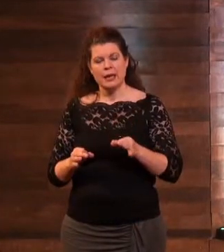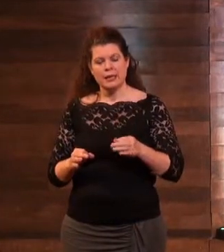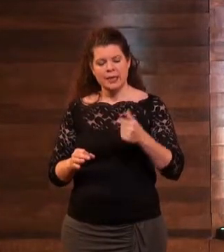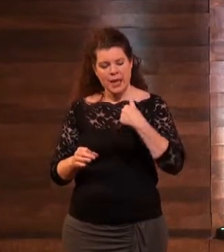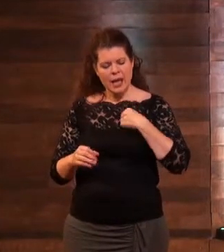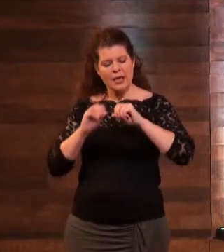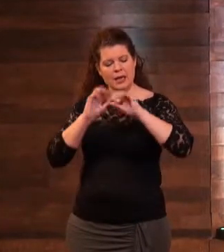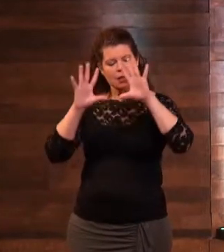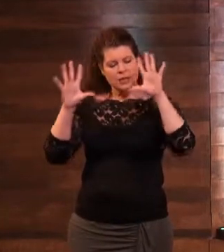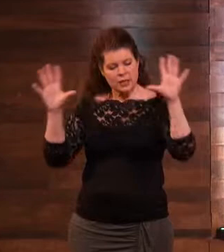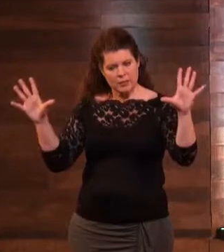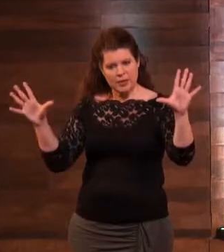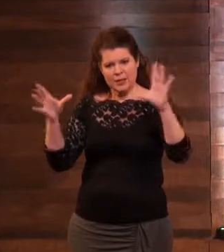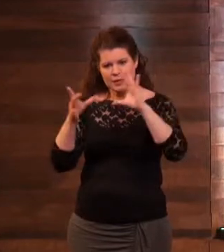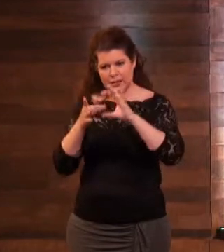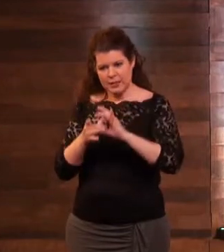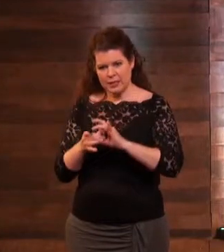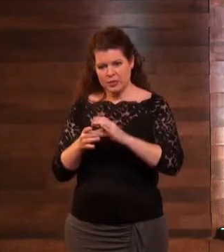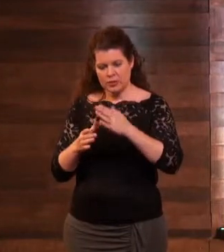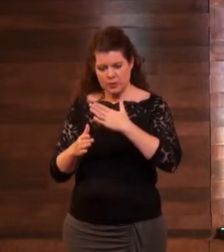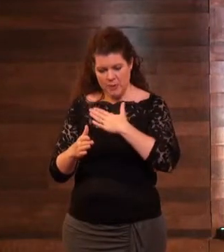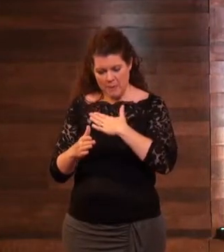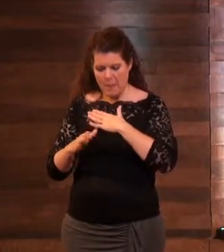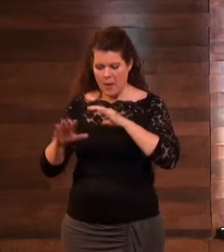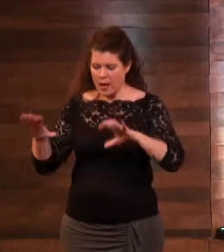between my behavior and my God?